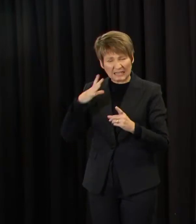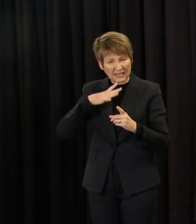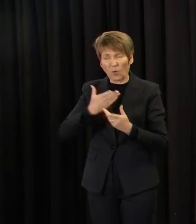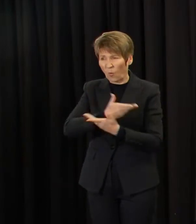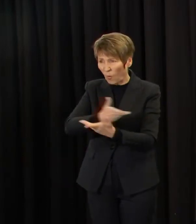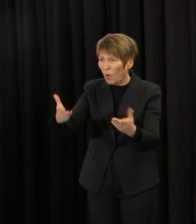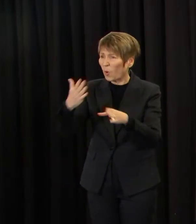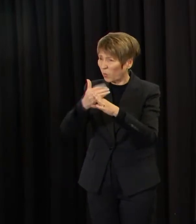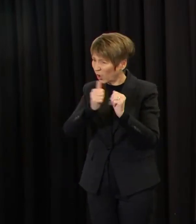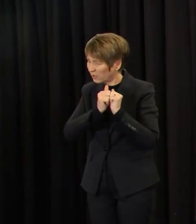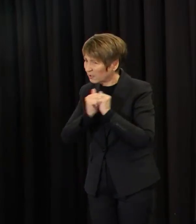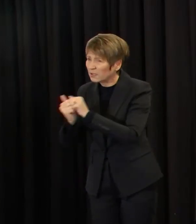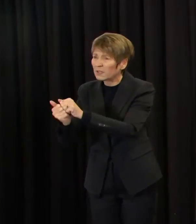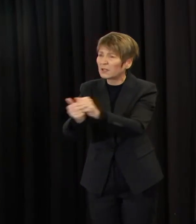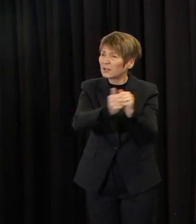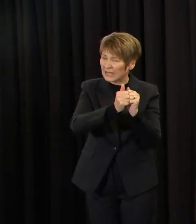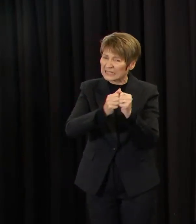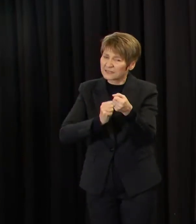to welcome